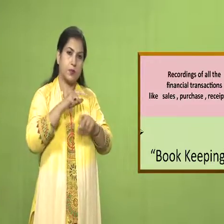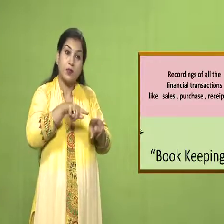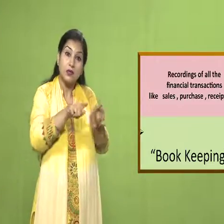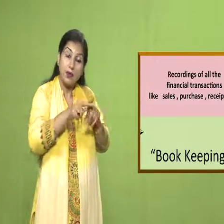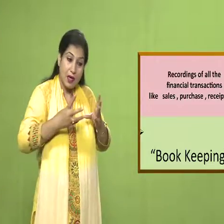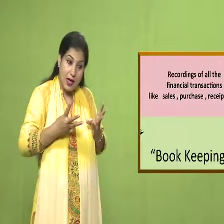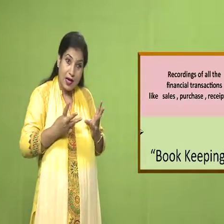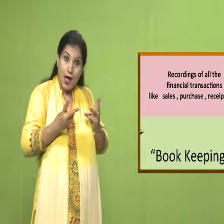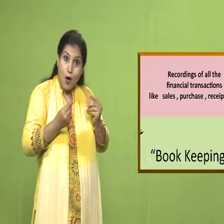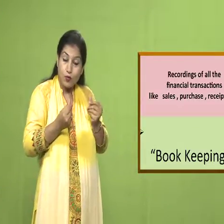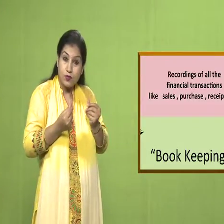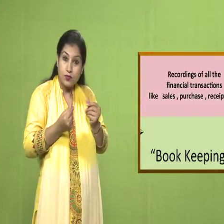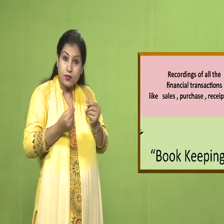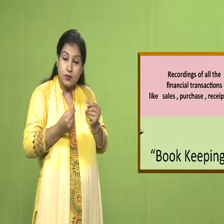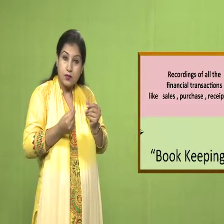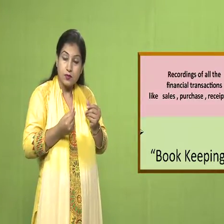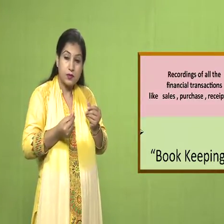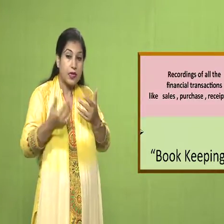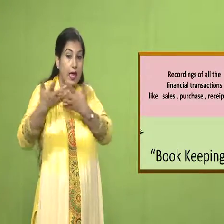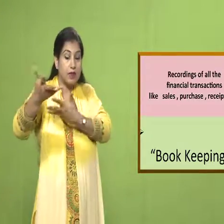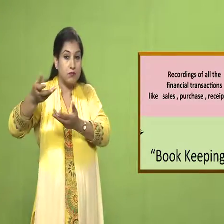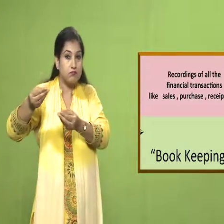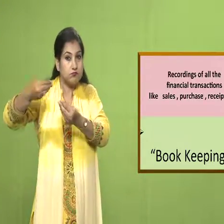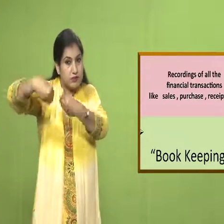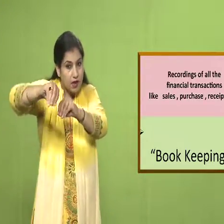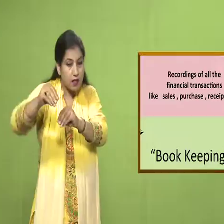It is a part of the process of accounting in business.